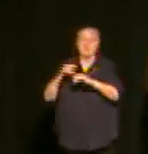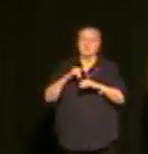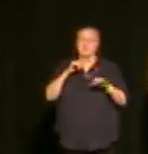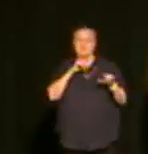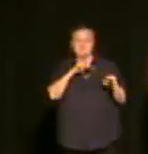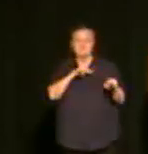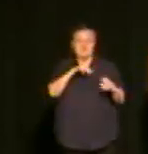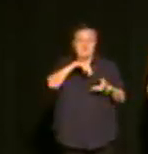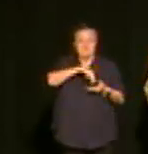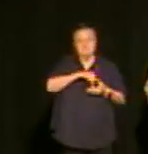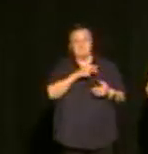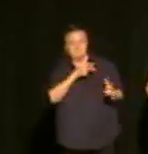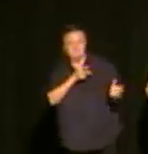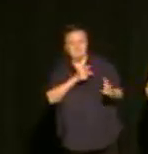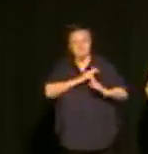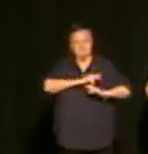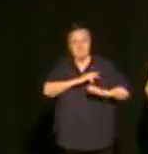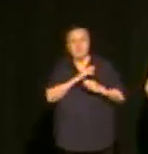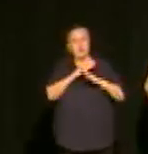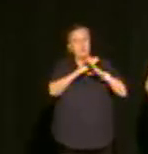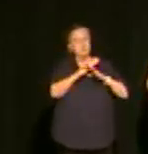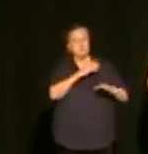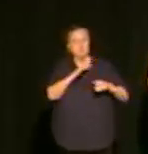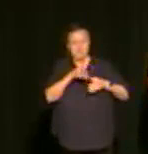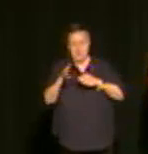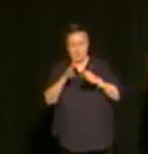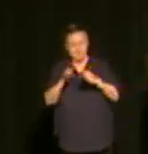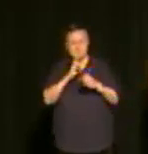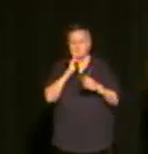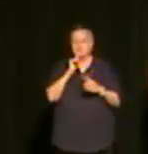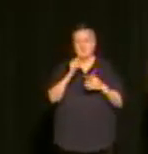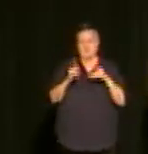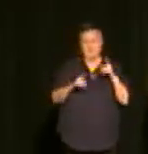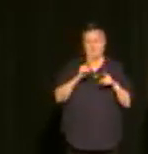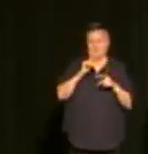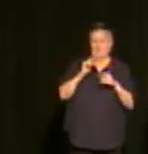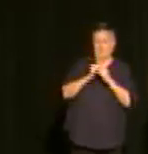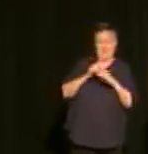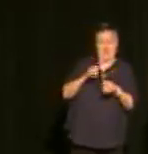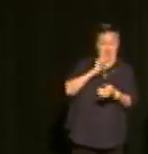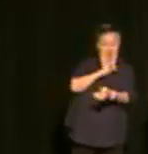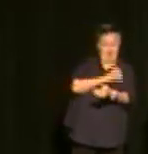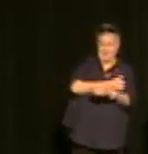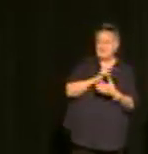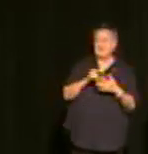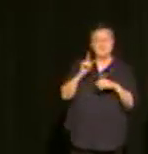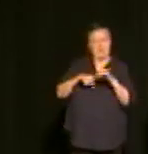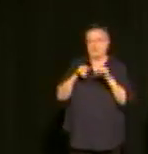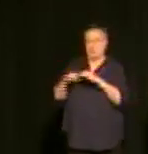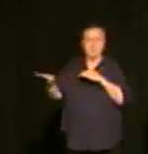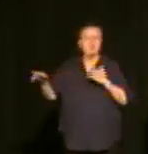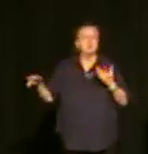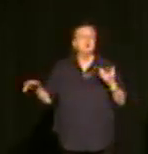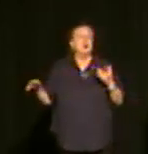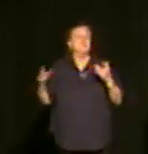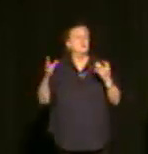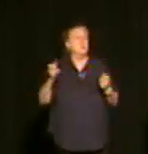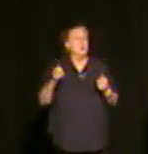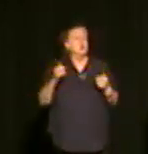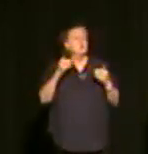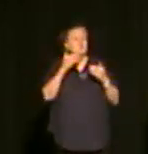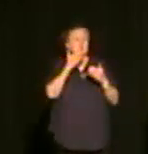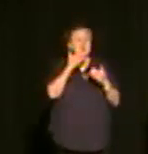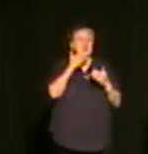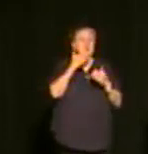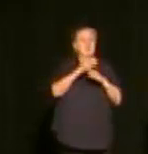closures to make sure that unauthorized people do not enter the evacuated area. We want to thank all of the mutual aid